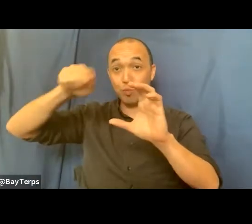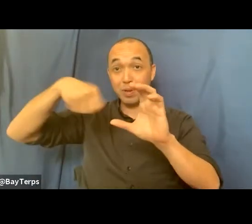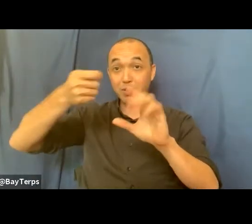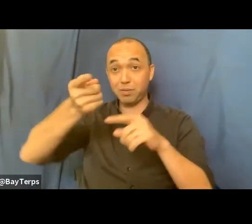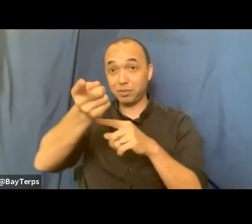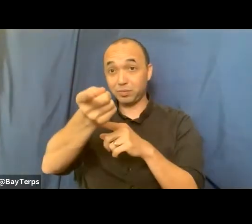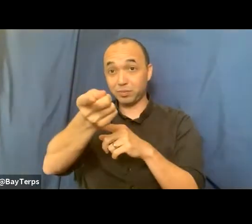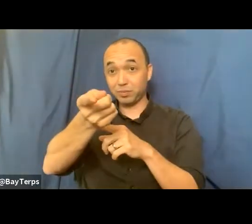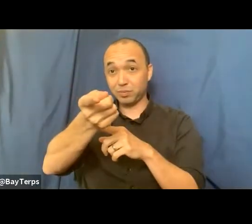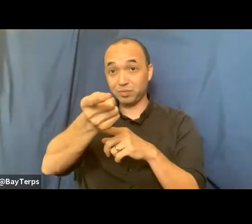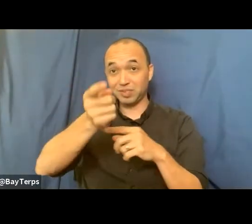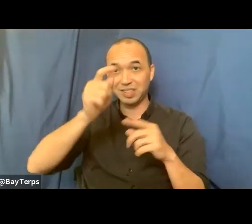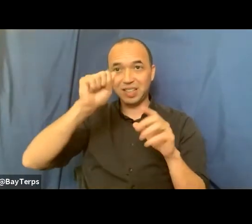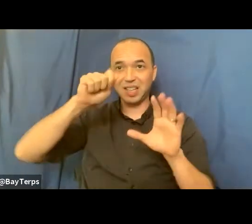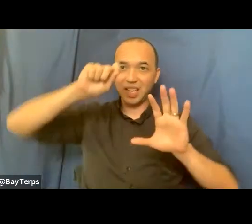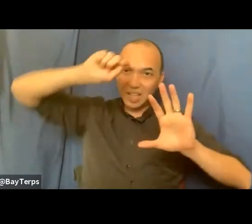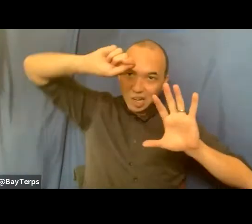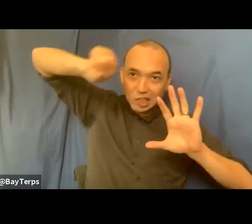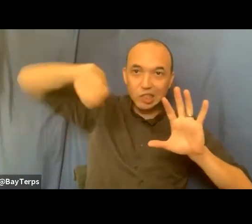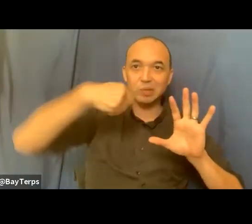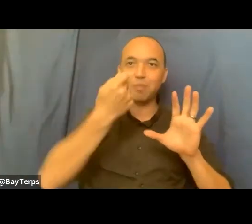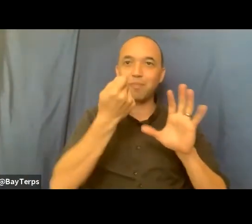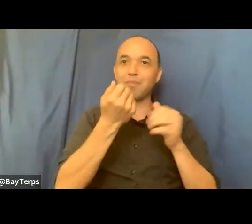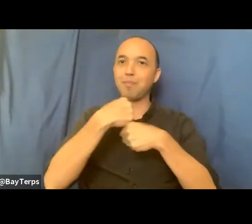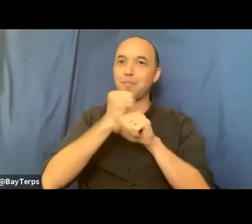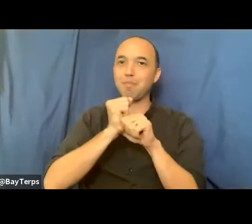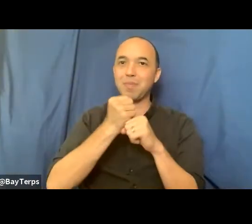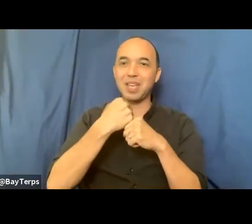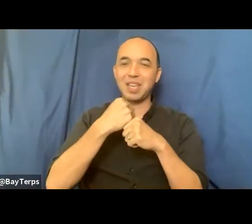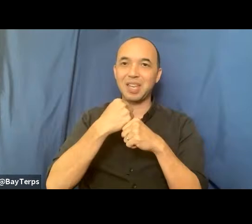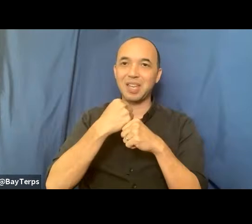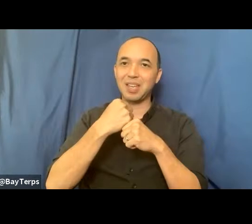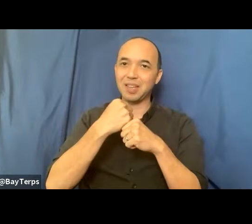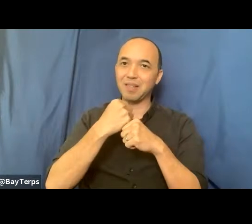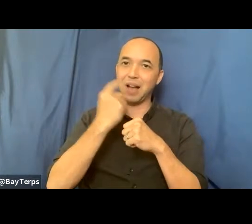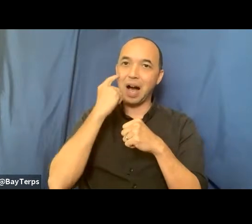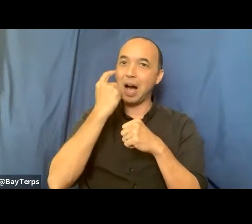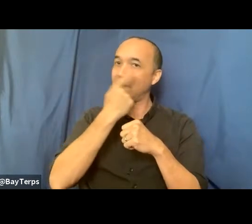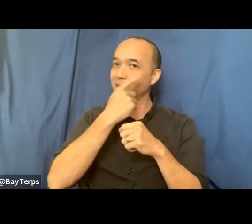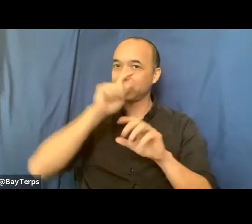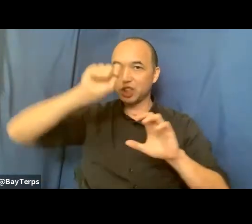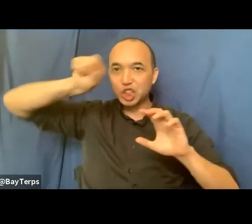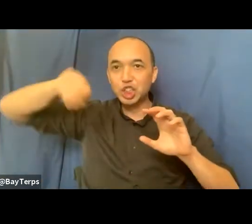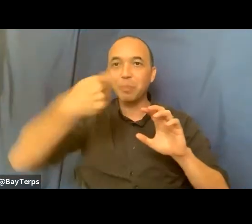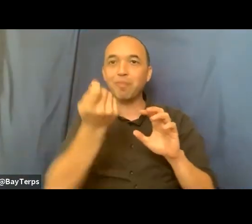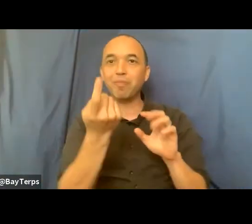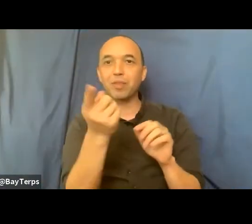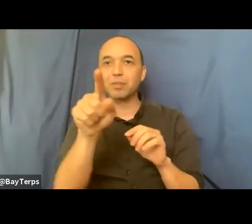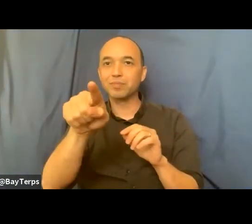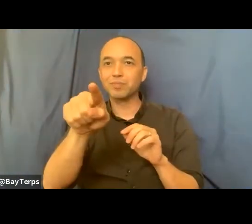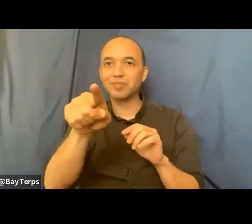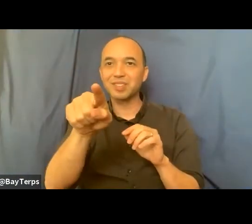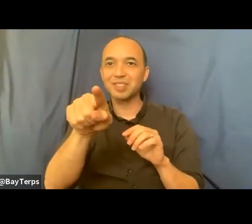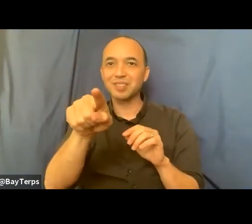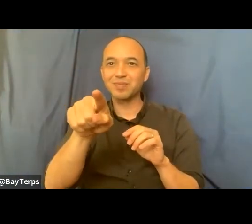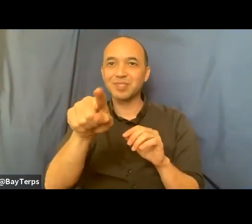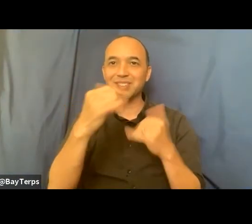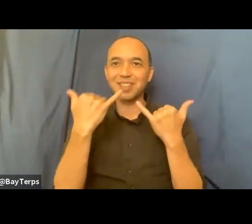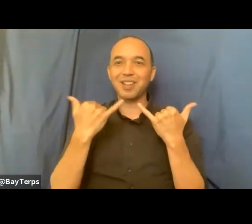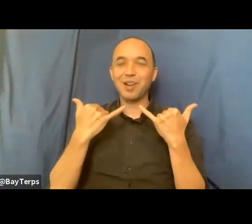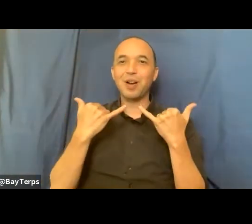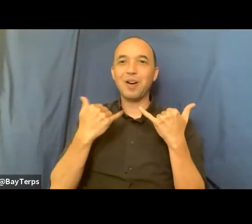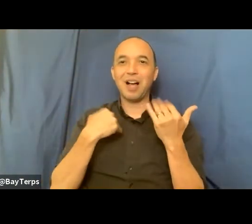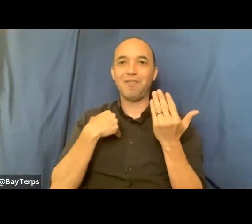make, you know, other types of eyeballs. Like I could scoop out a big circle and now I've got, you